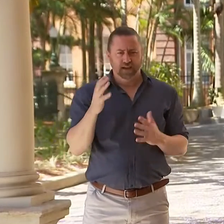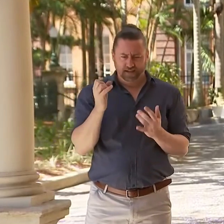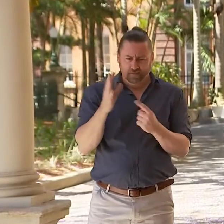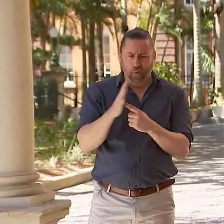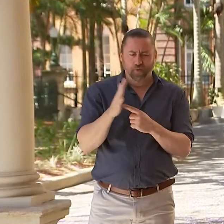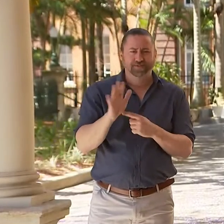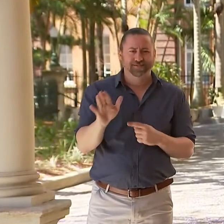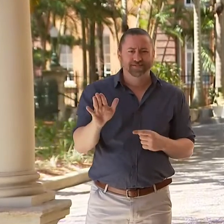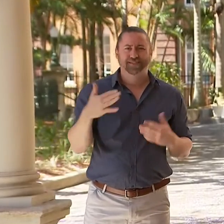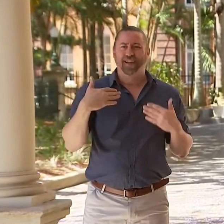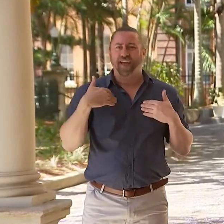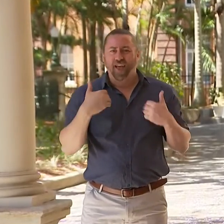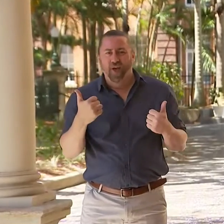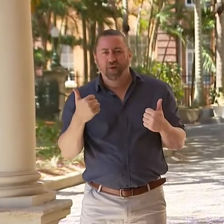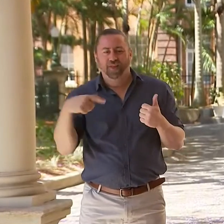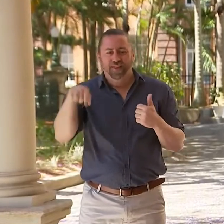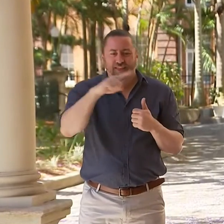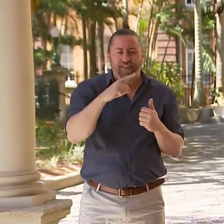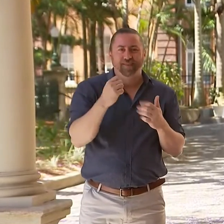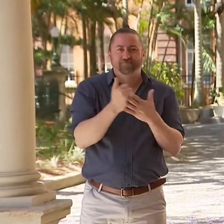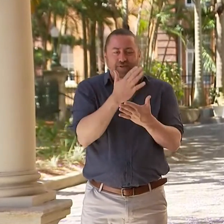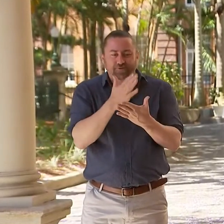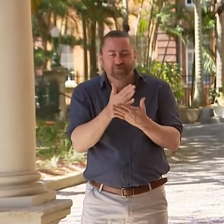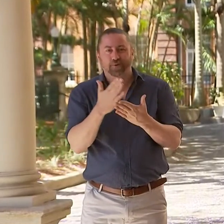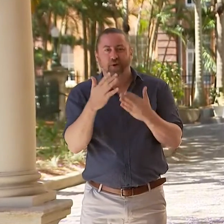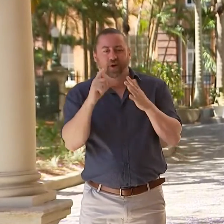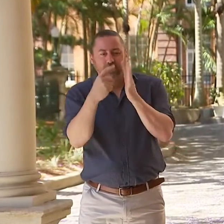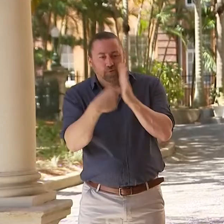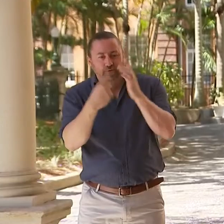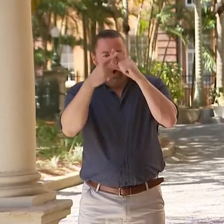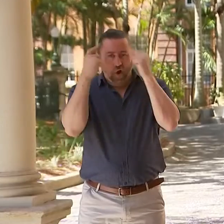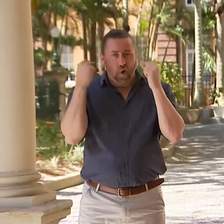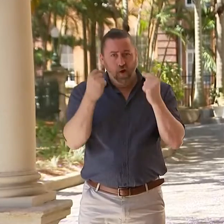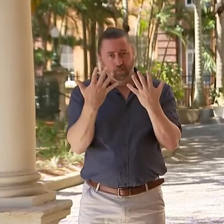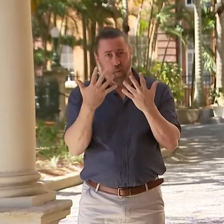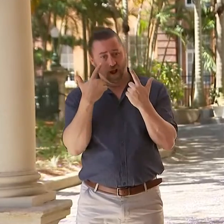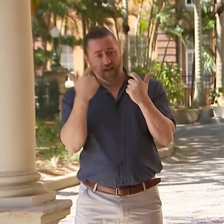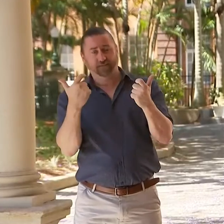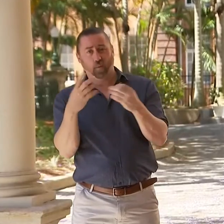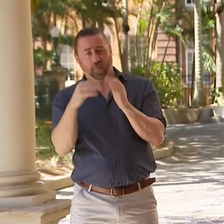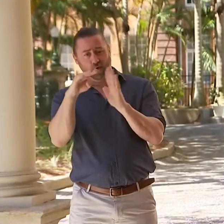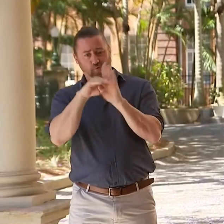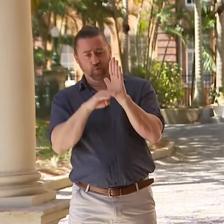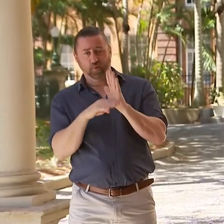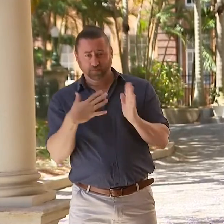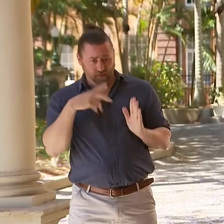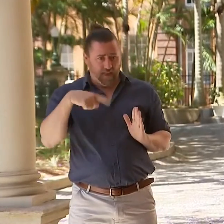that healthcare workers comply with these rules. More important than others, because